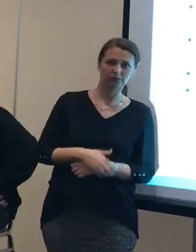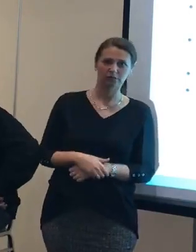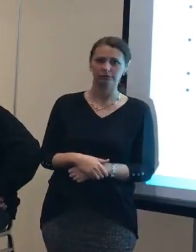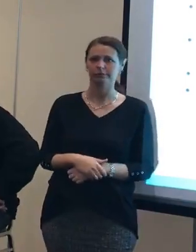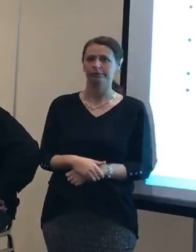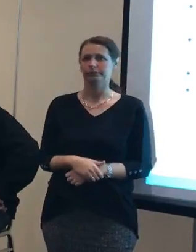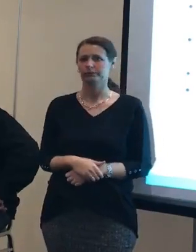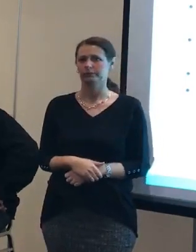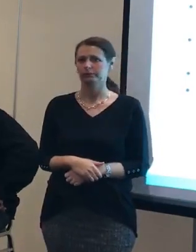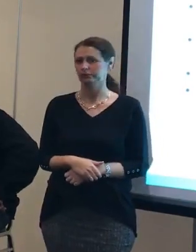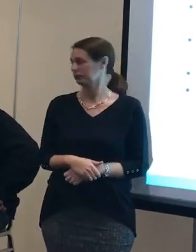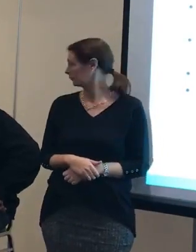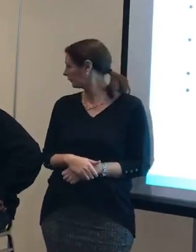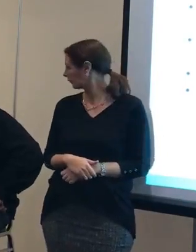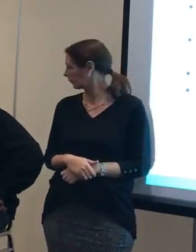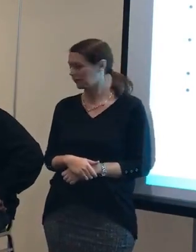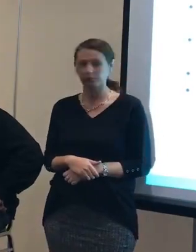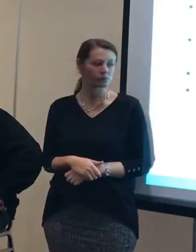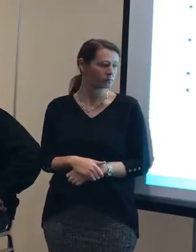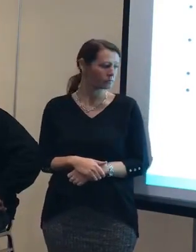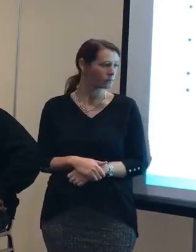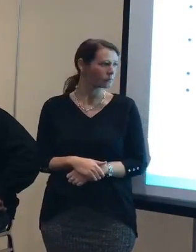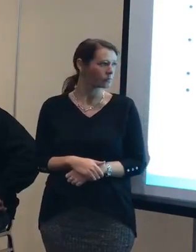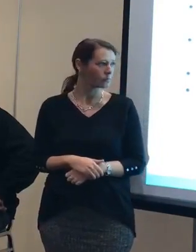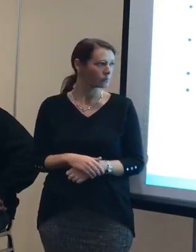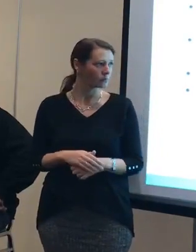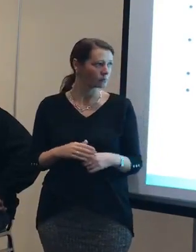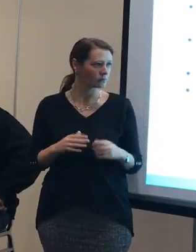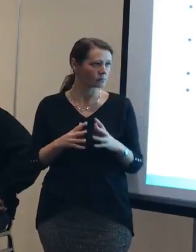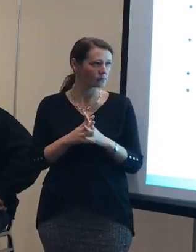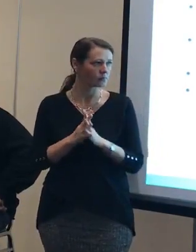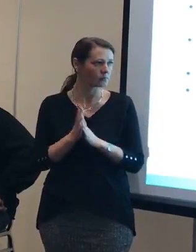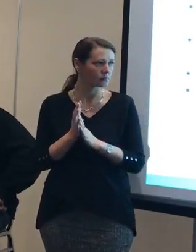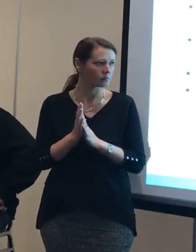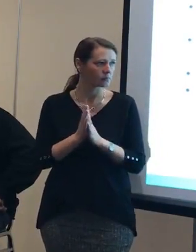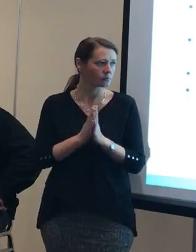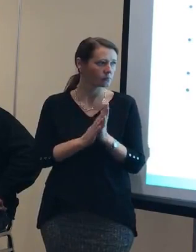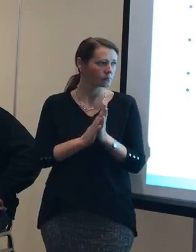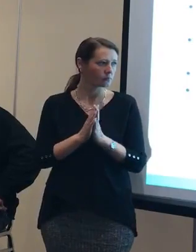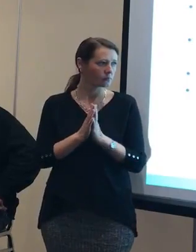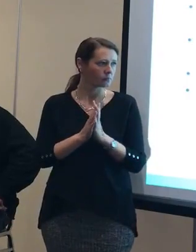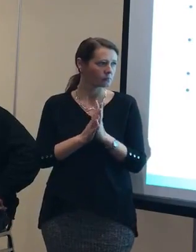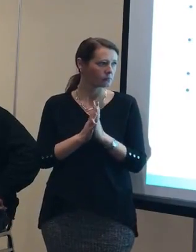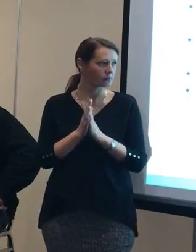Okay, let me just get to my... I'm still falling off this web turn here.